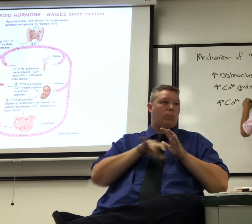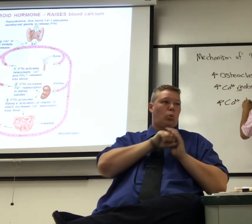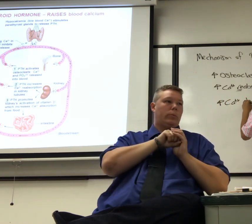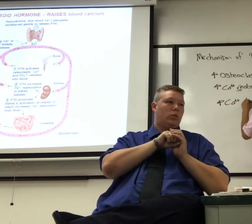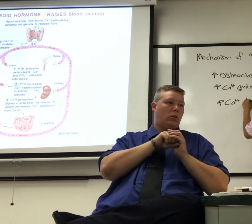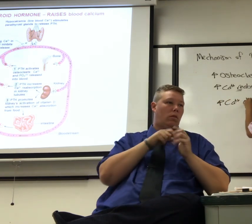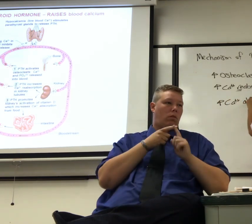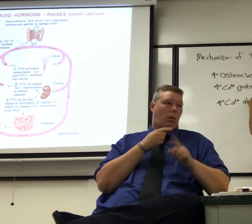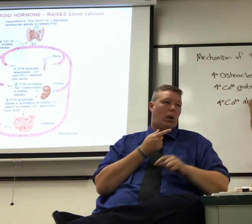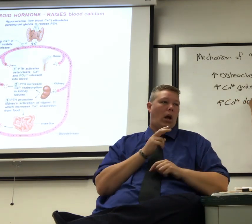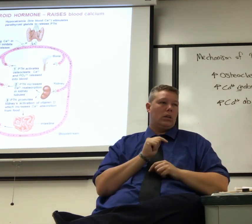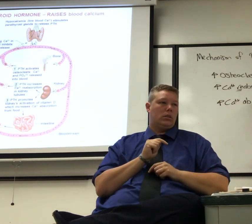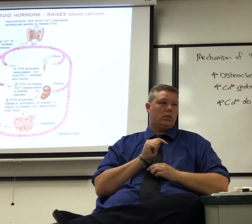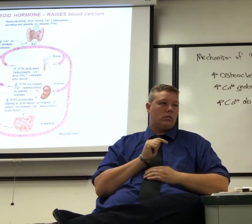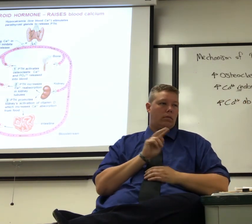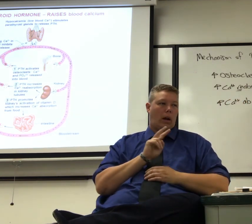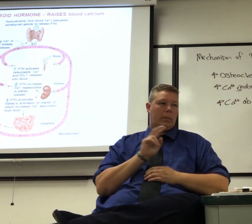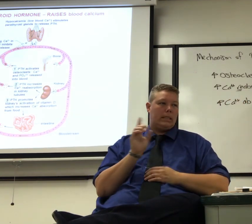or intestines.